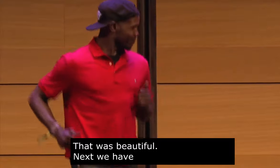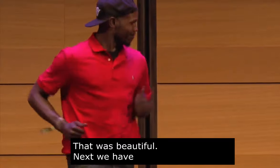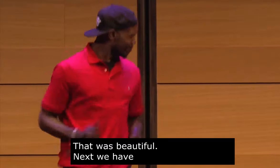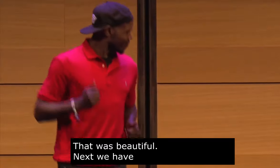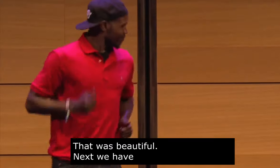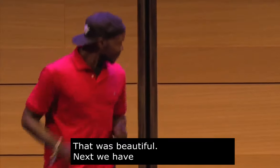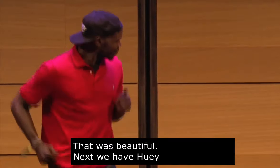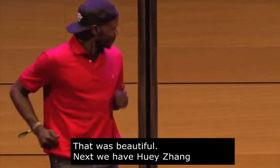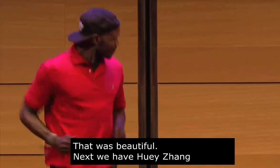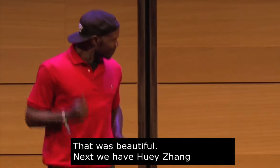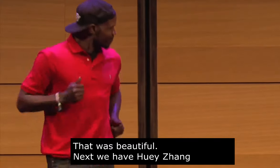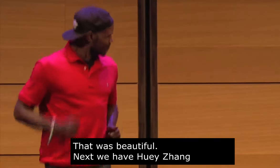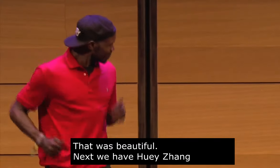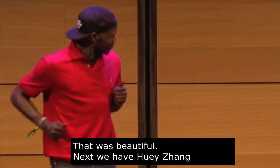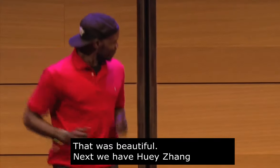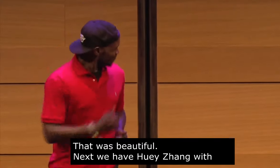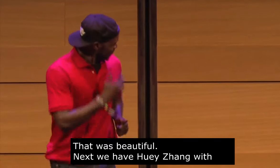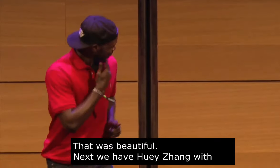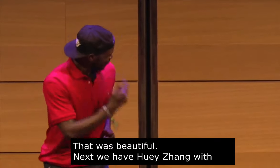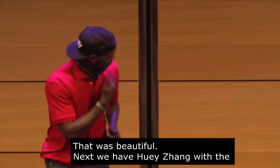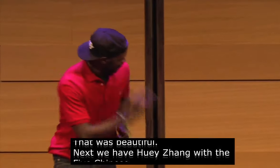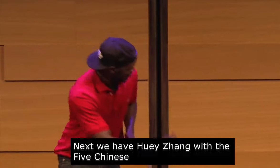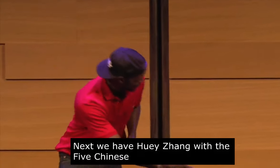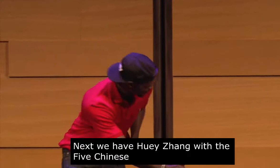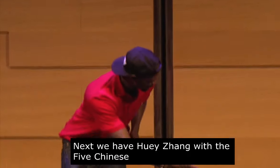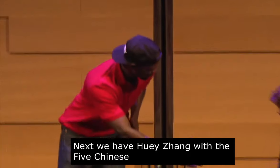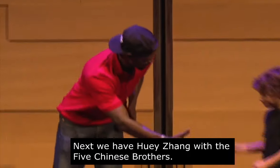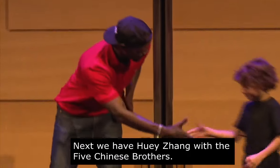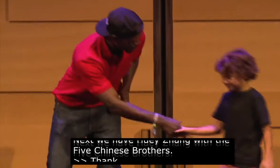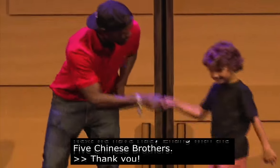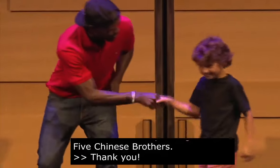with the Five Chinese Brothers. Thank you.